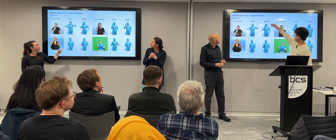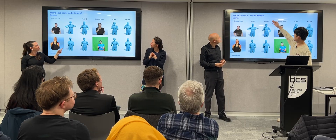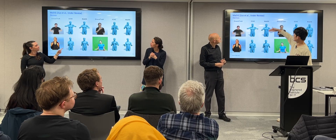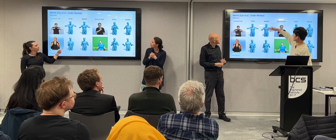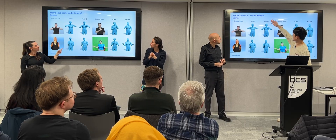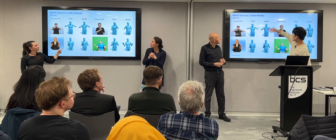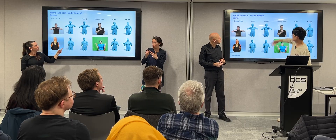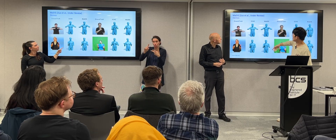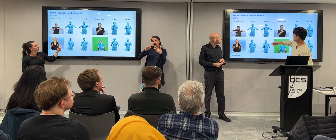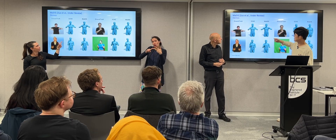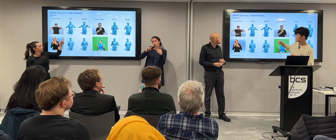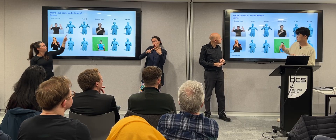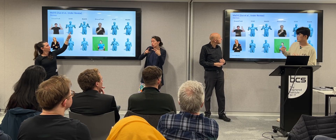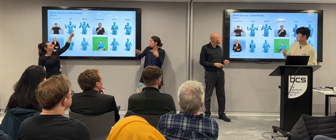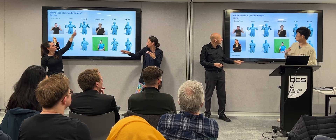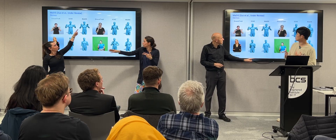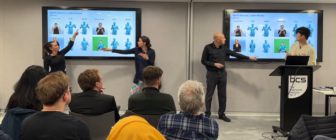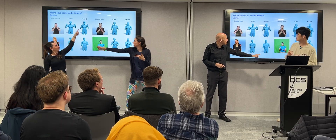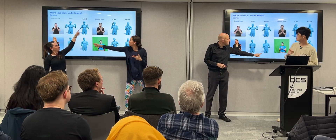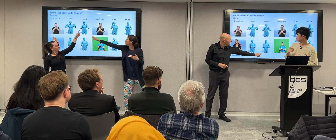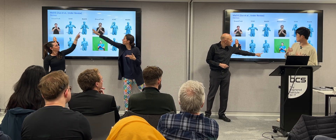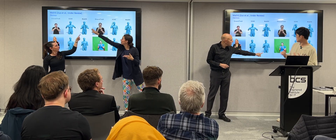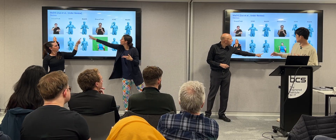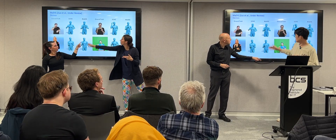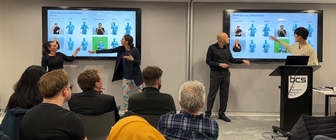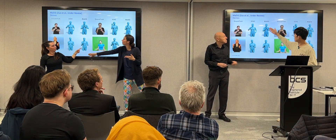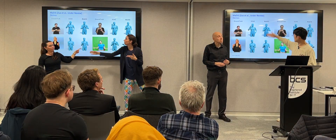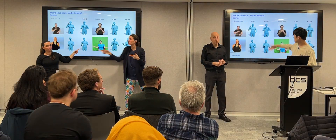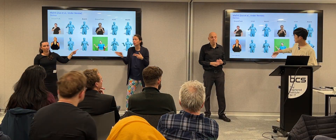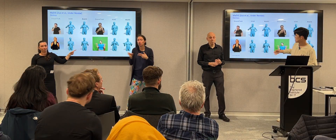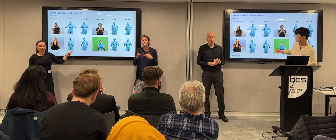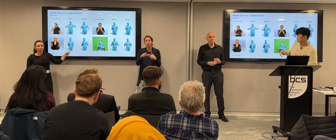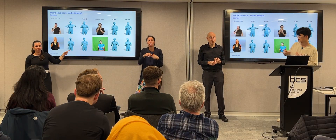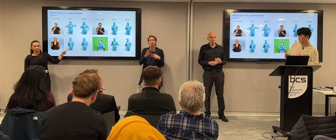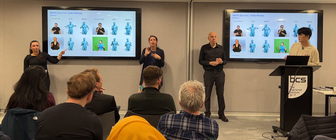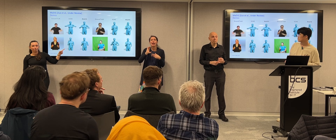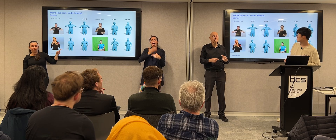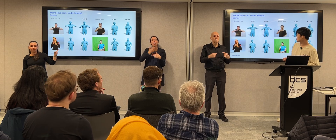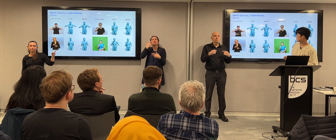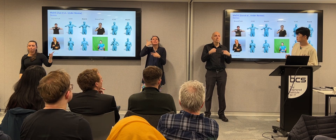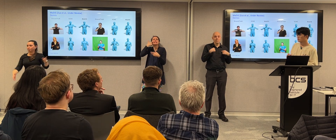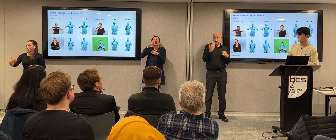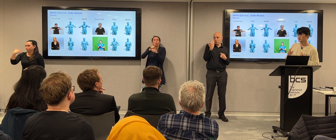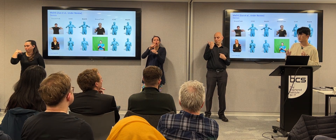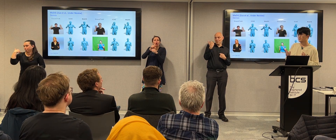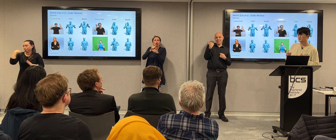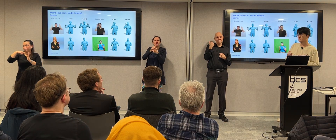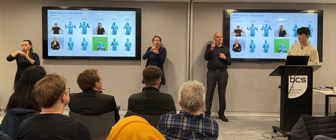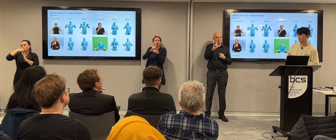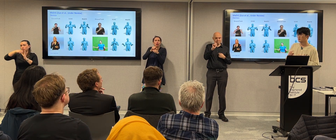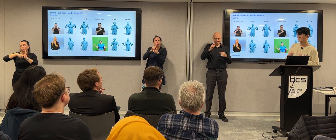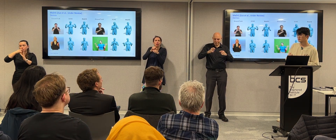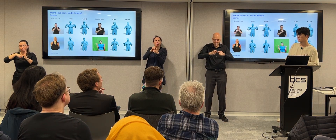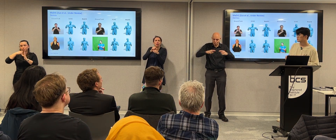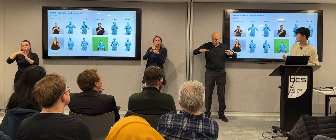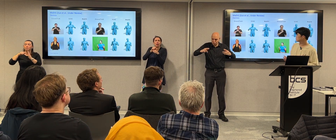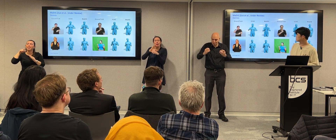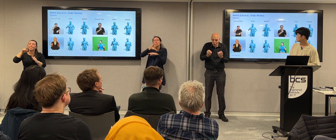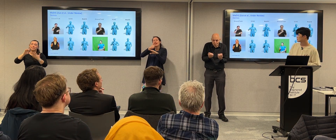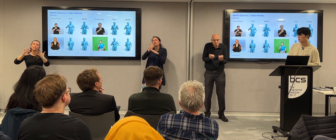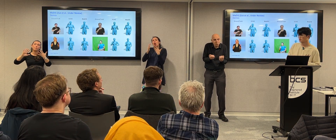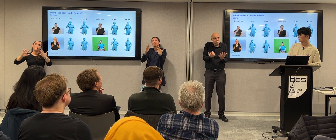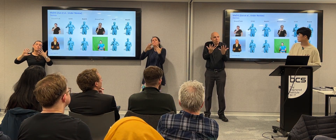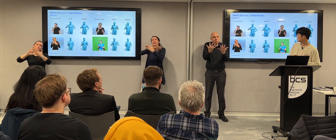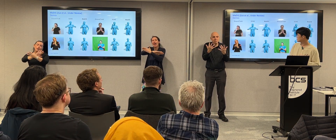Yeah. And the third column is the outputs from our latest work, which is based on masked